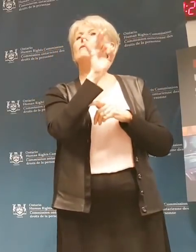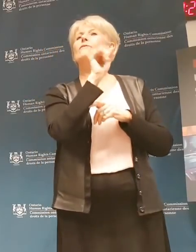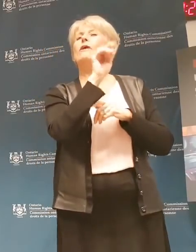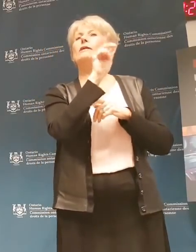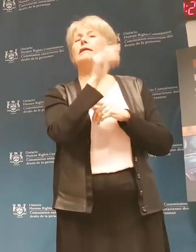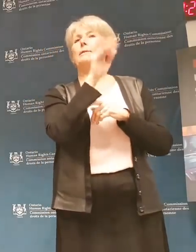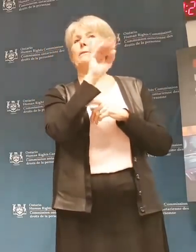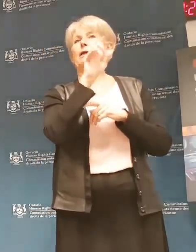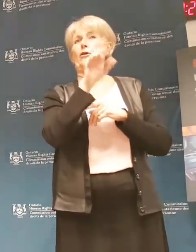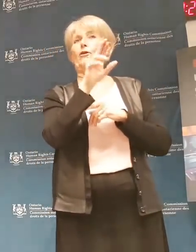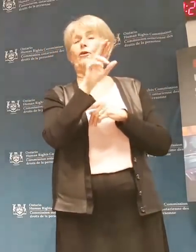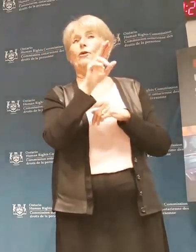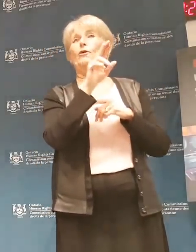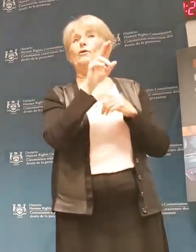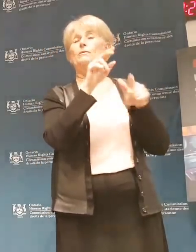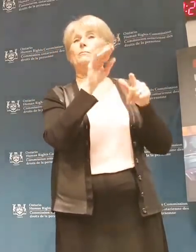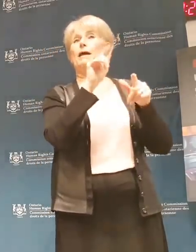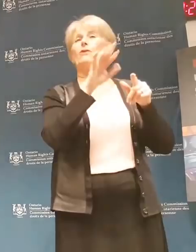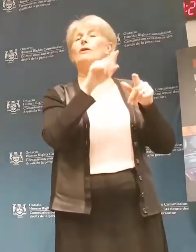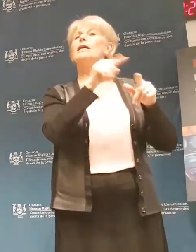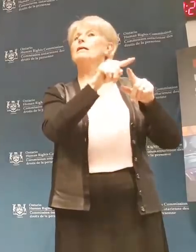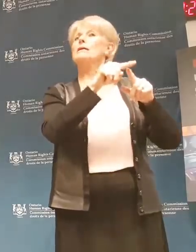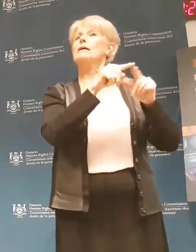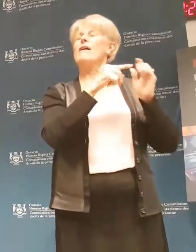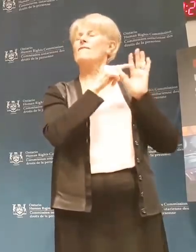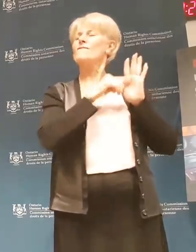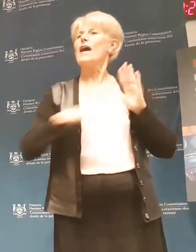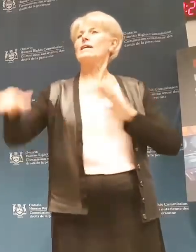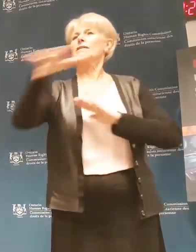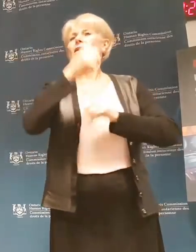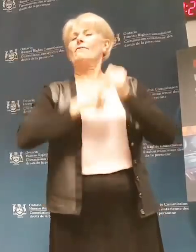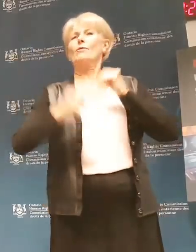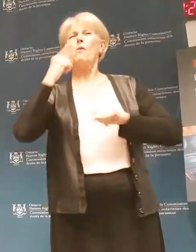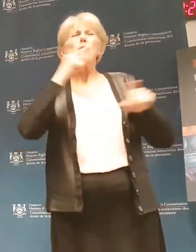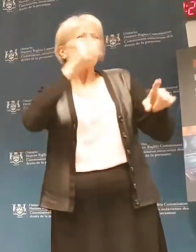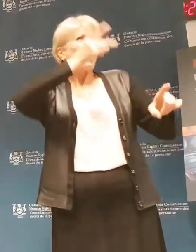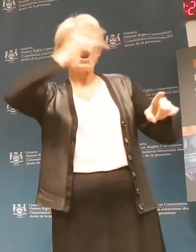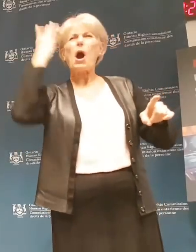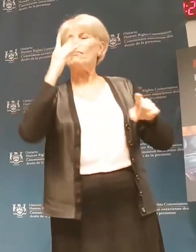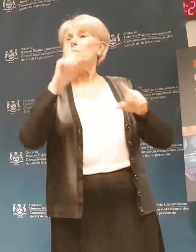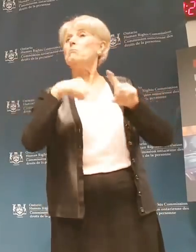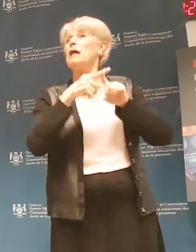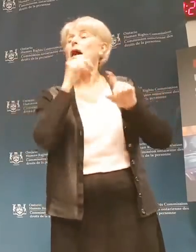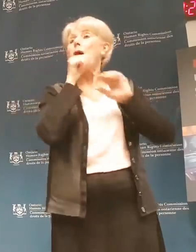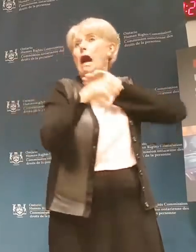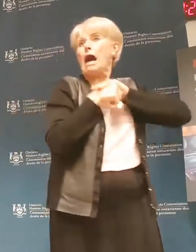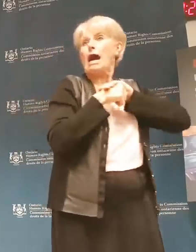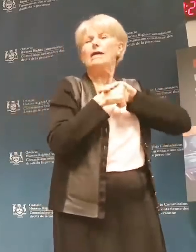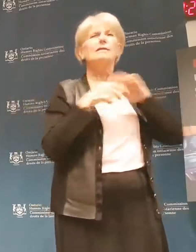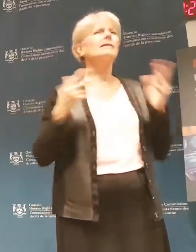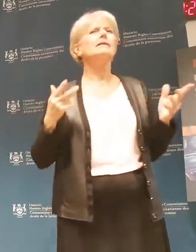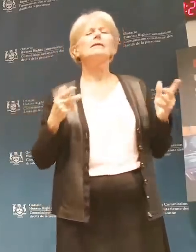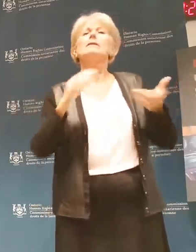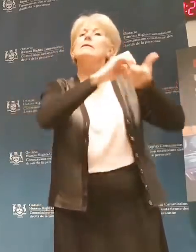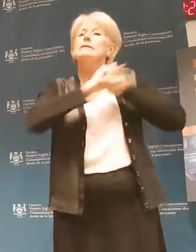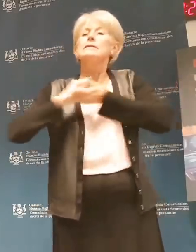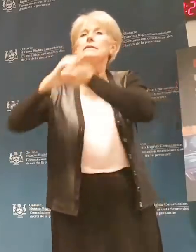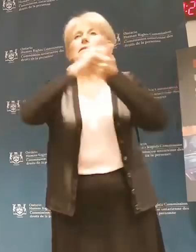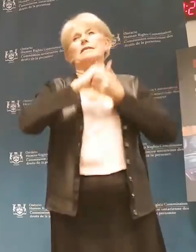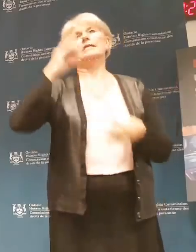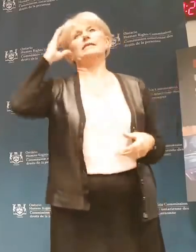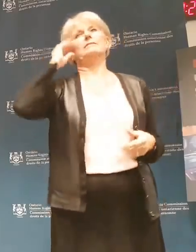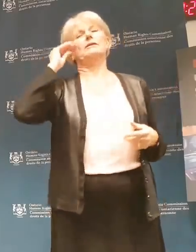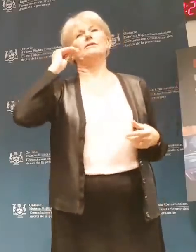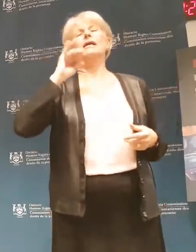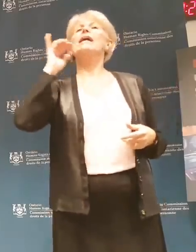affects everyone in the community because it's so egregious and it was hidden. It's a collective experience.